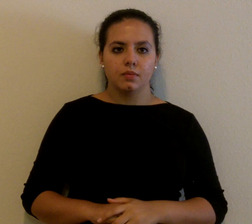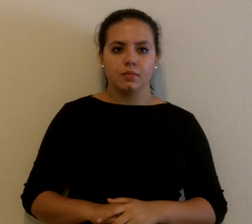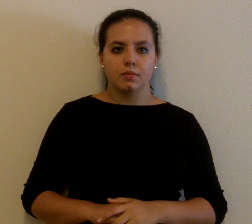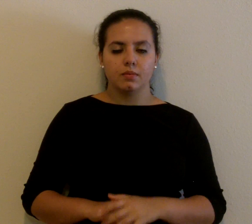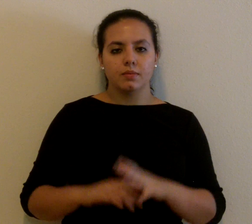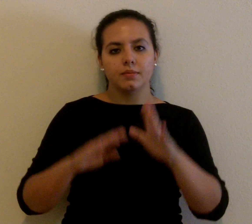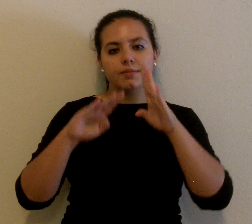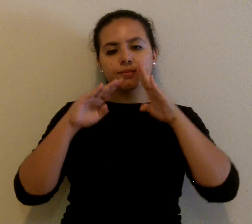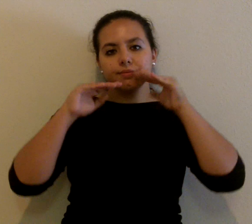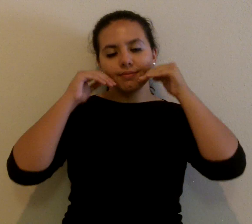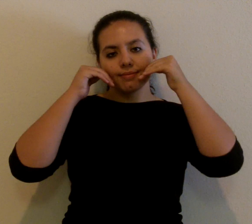Smile.